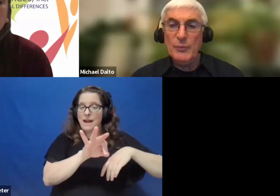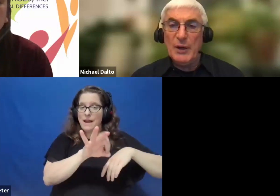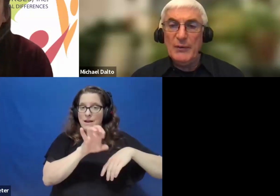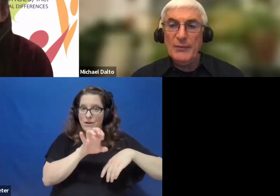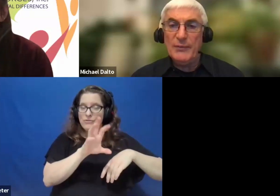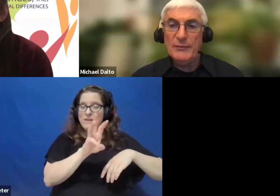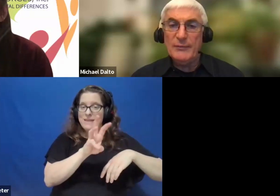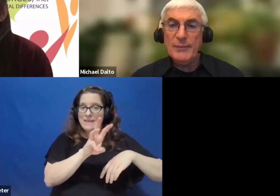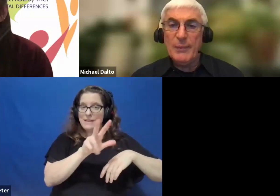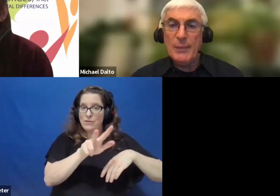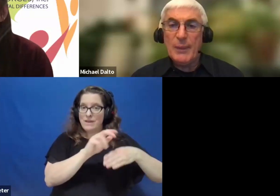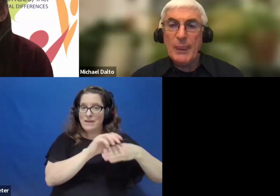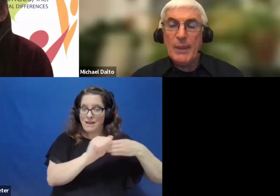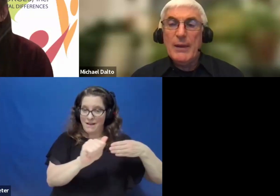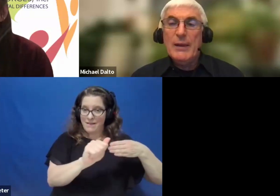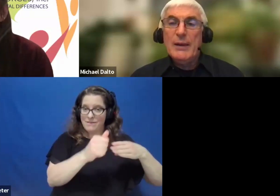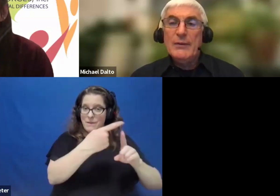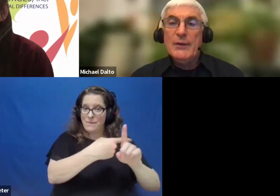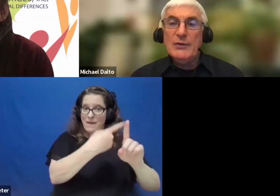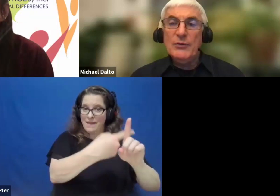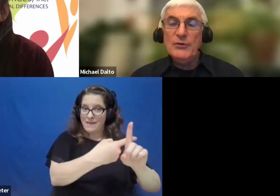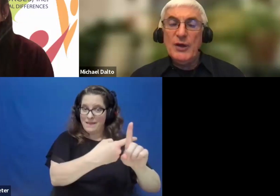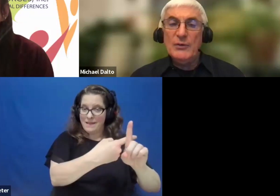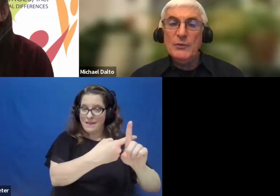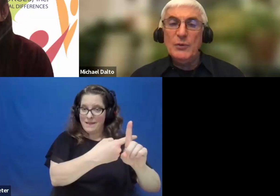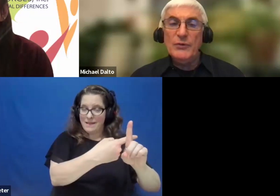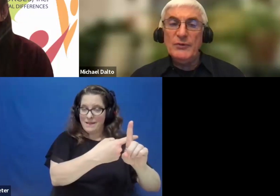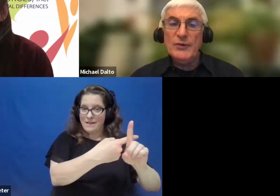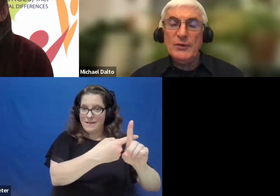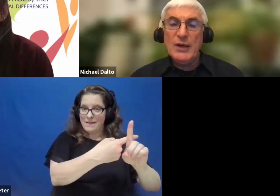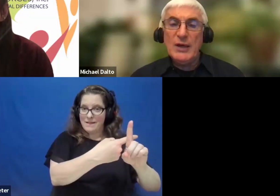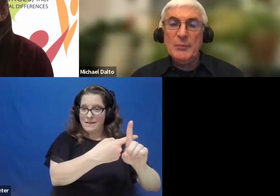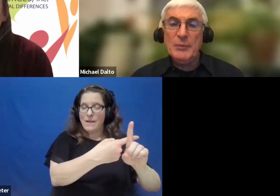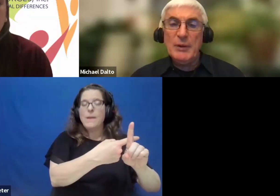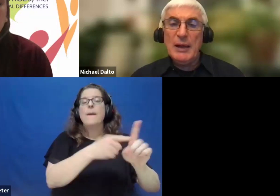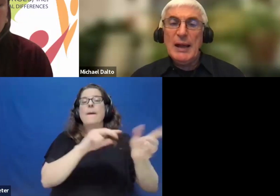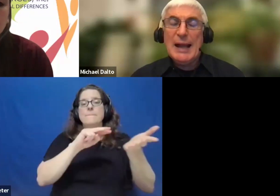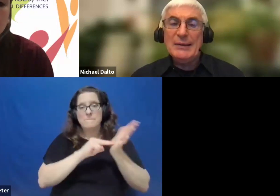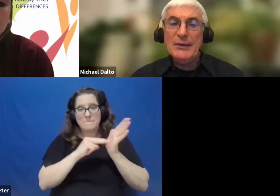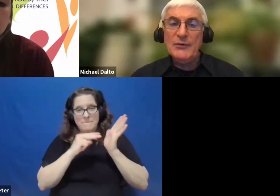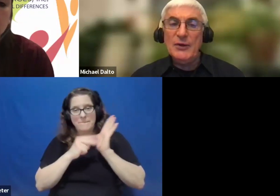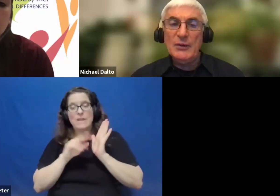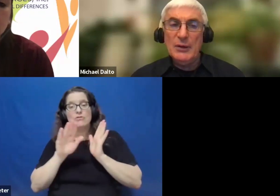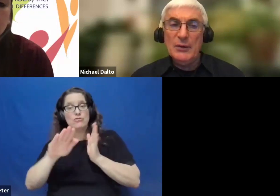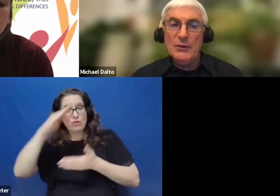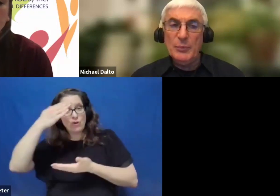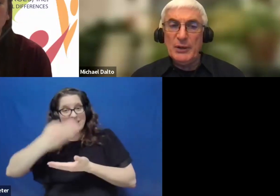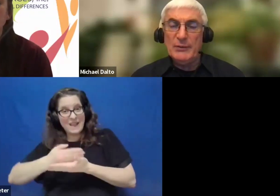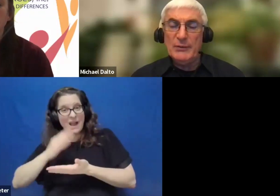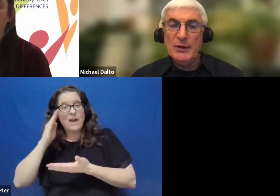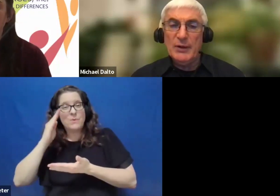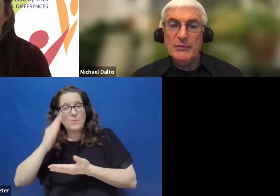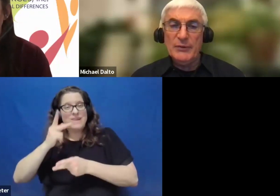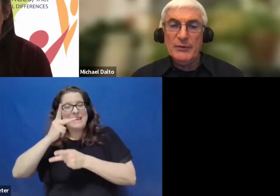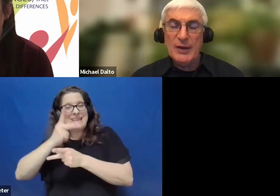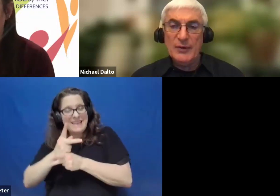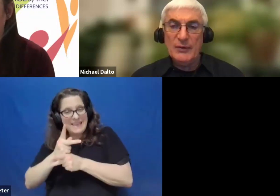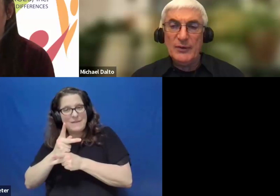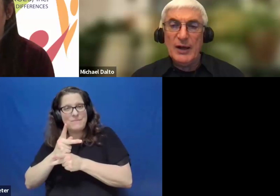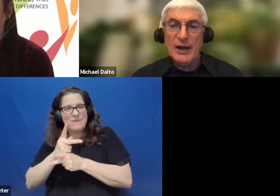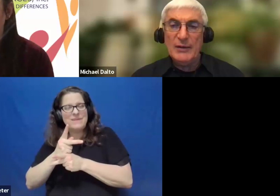$963 a month, then your son will still keep at least a little bit of